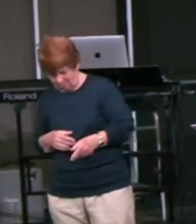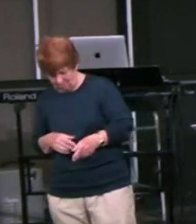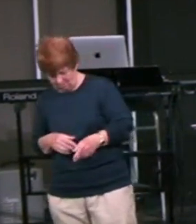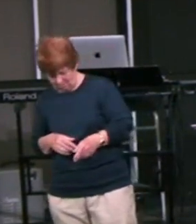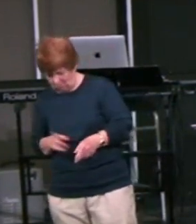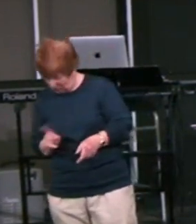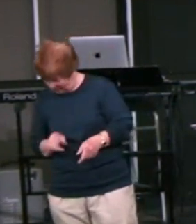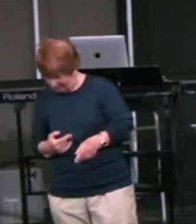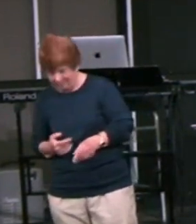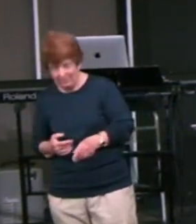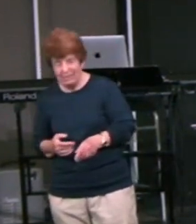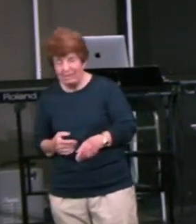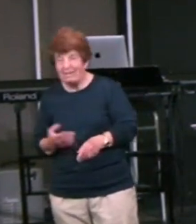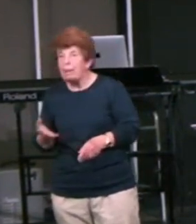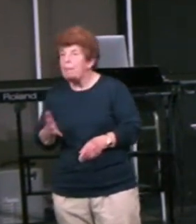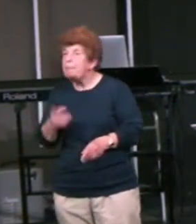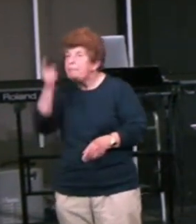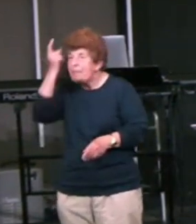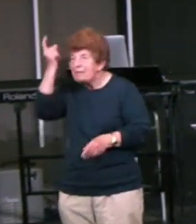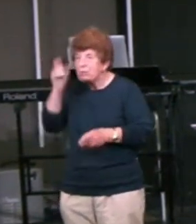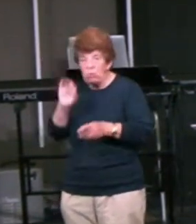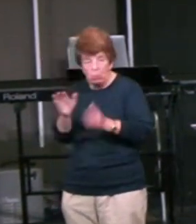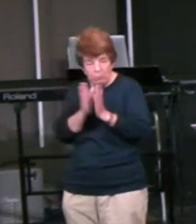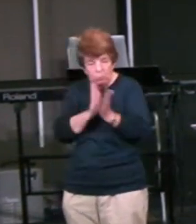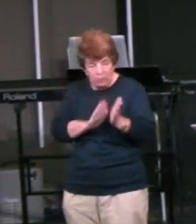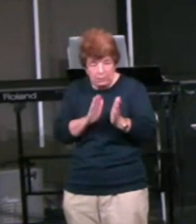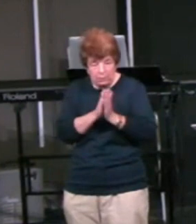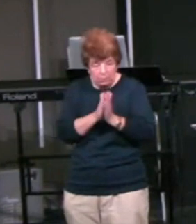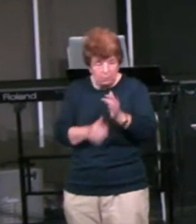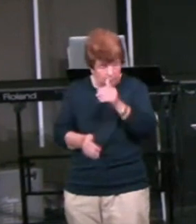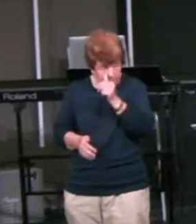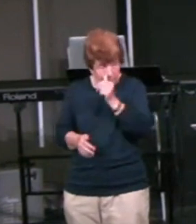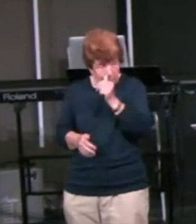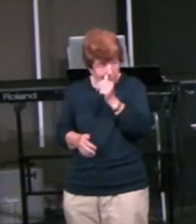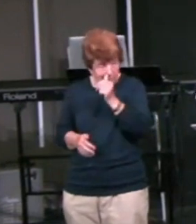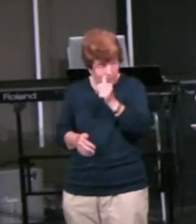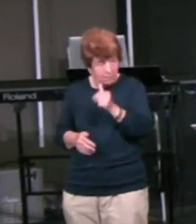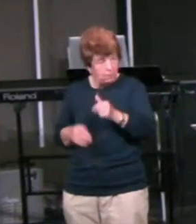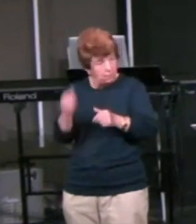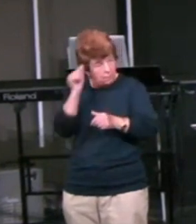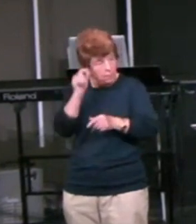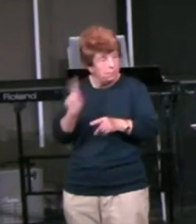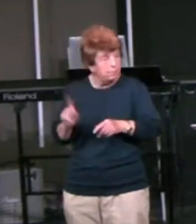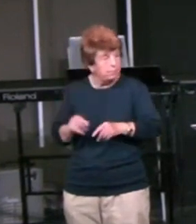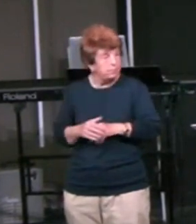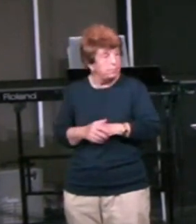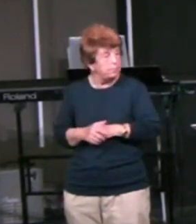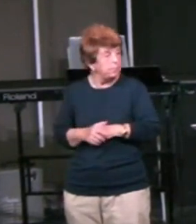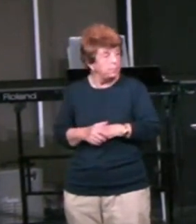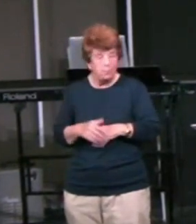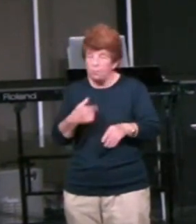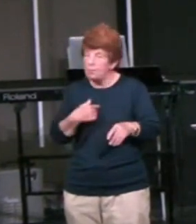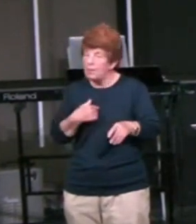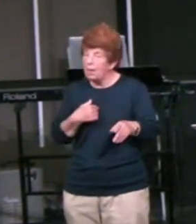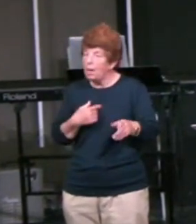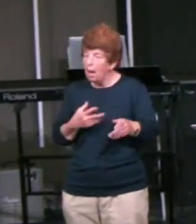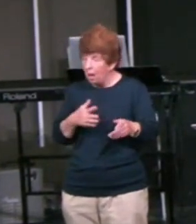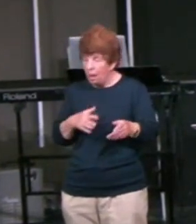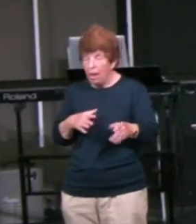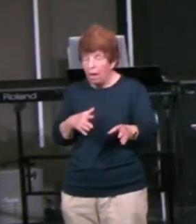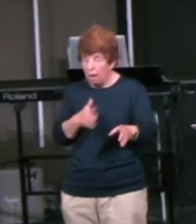disgust, fancy not wanting to pray. You know what? I admired her for her